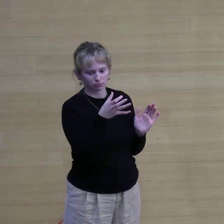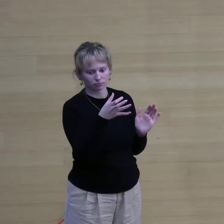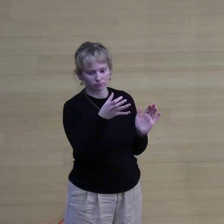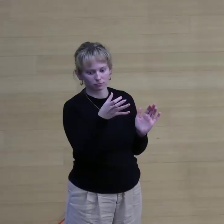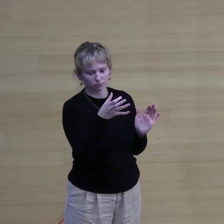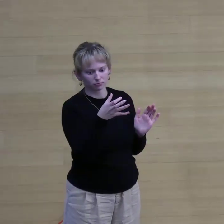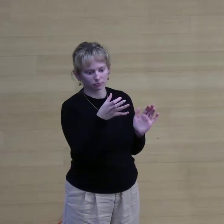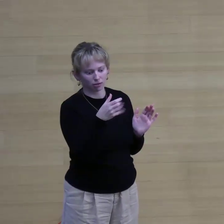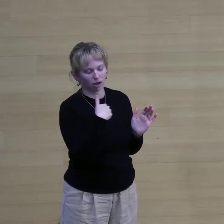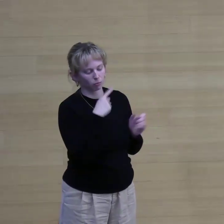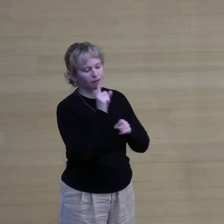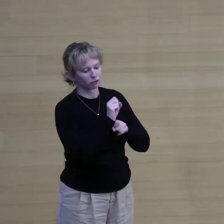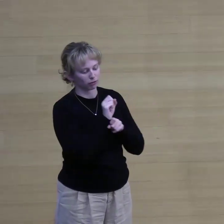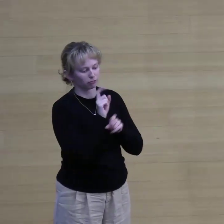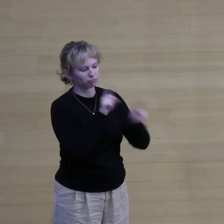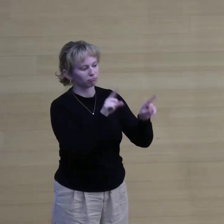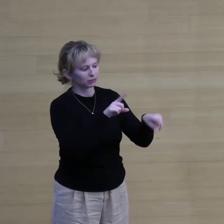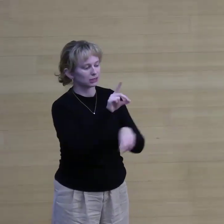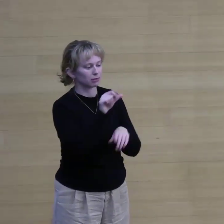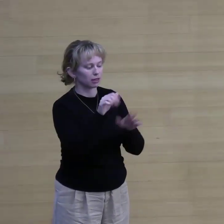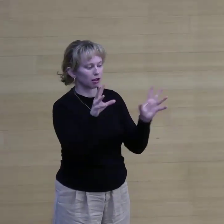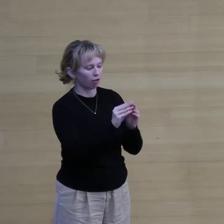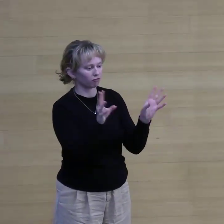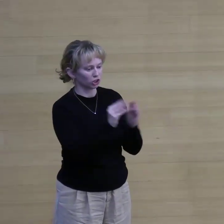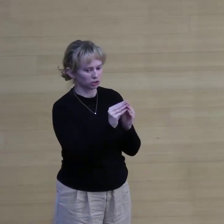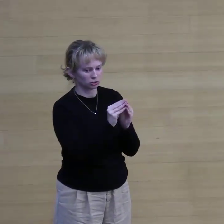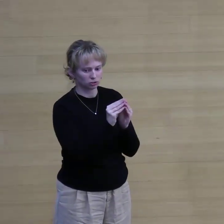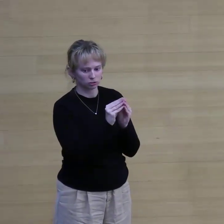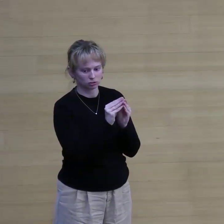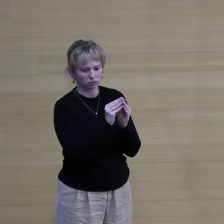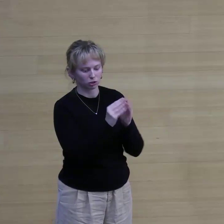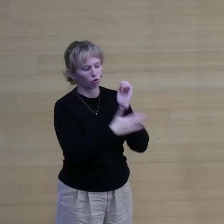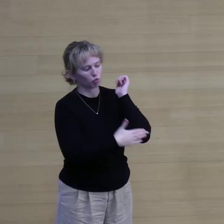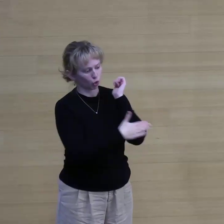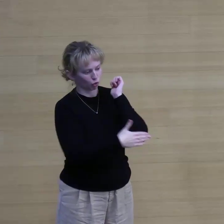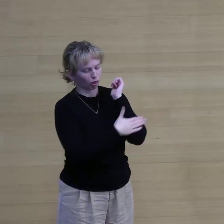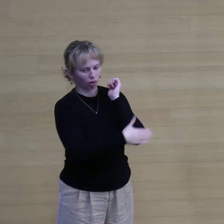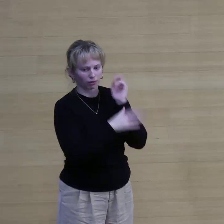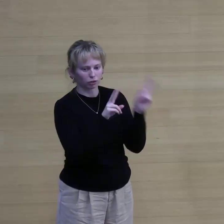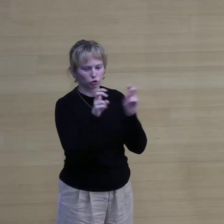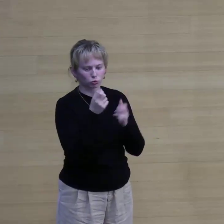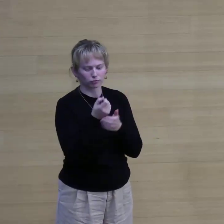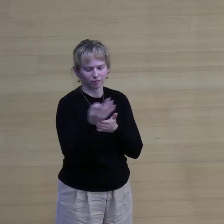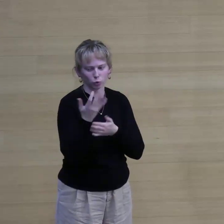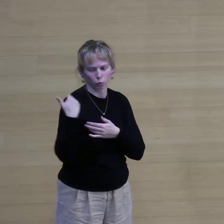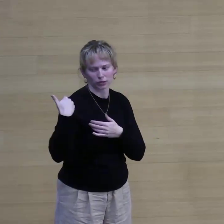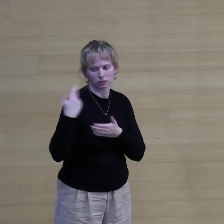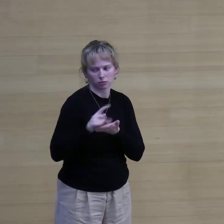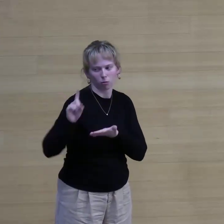myself, I was actually at a disability conference focused on rural issues a few weeks ago.